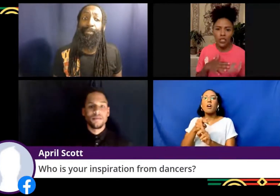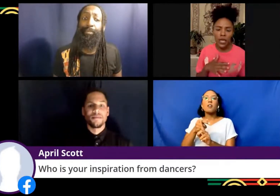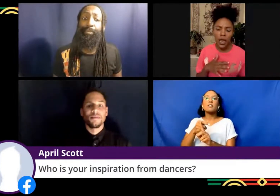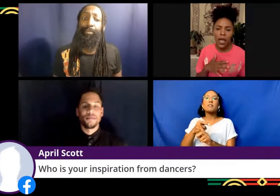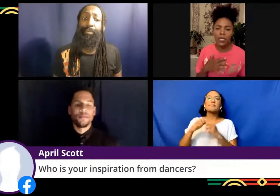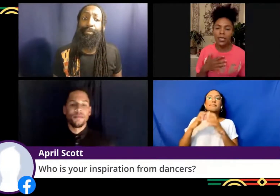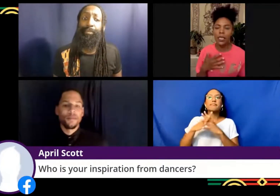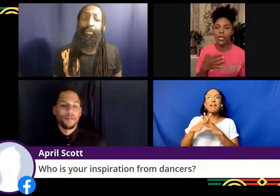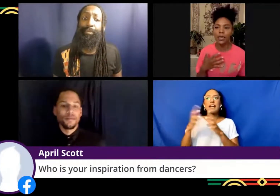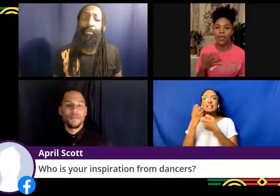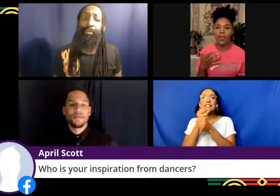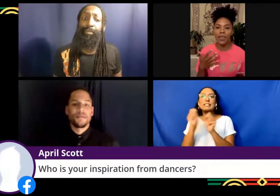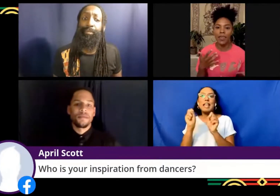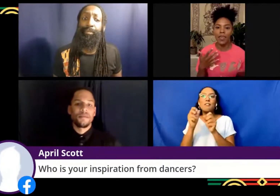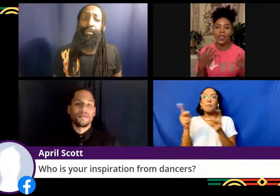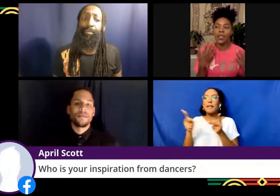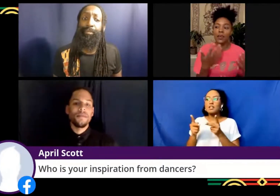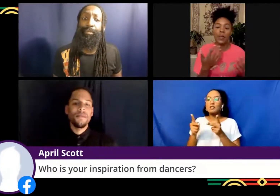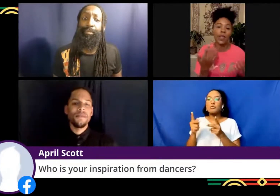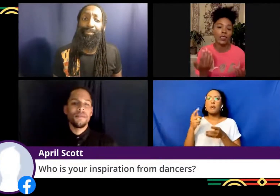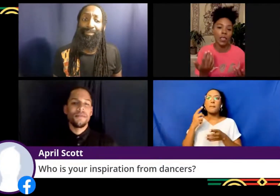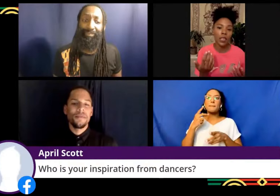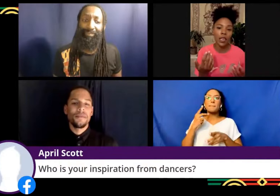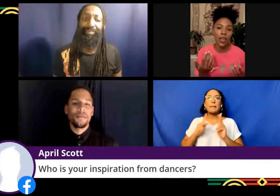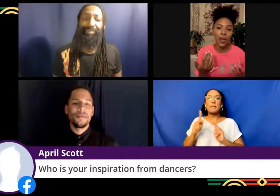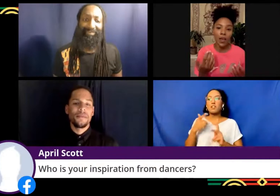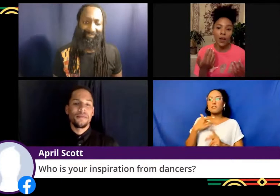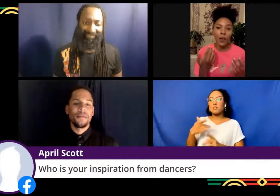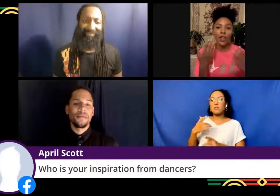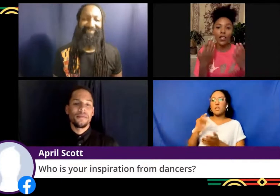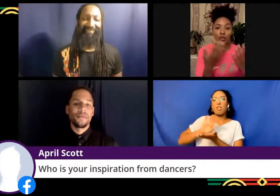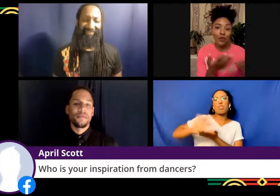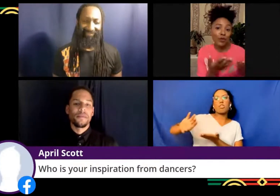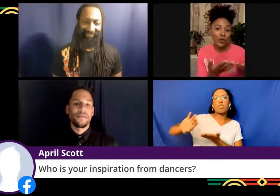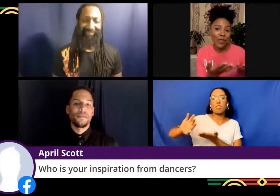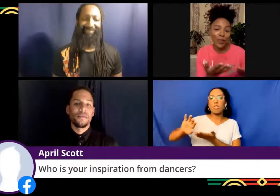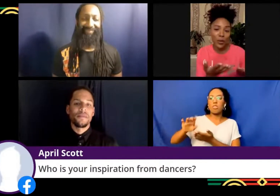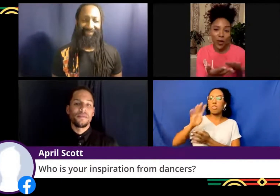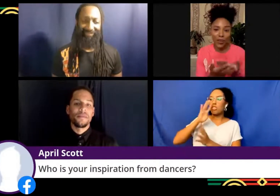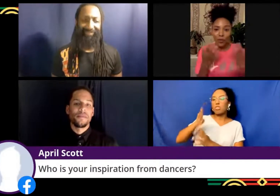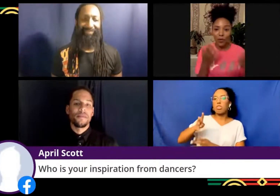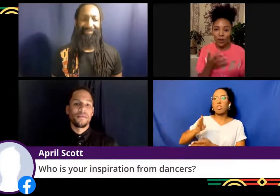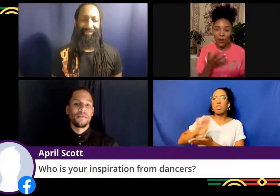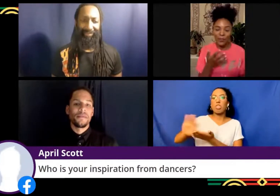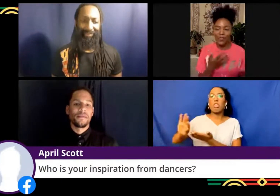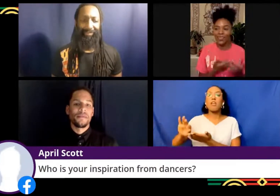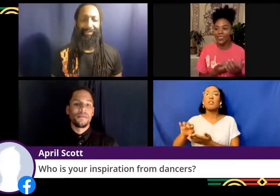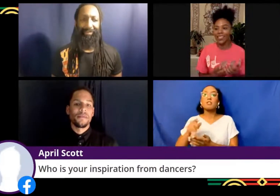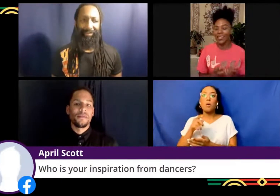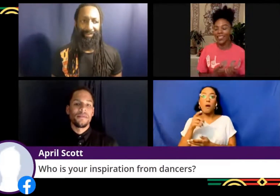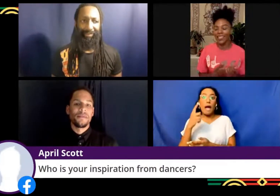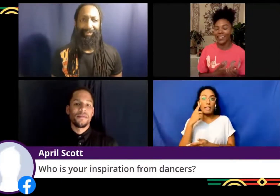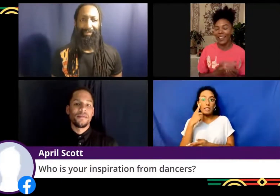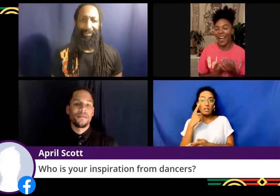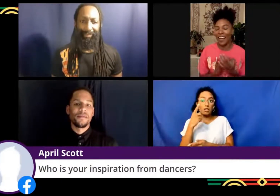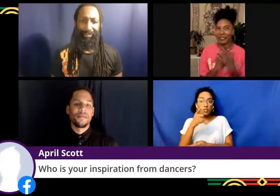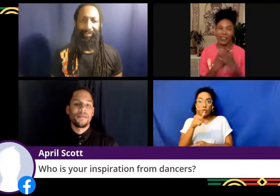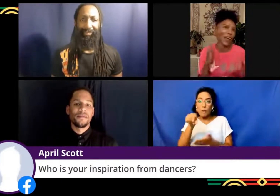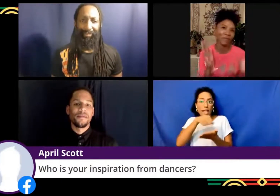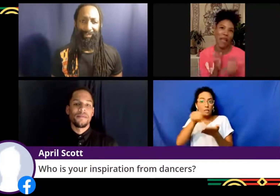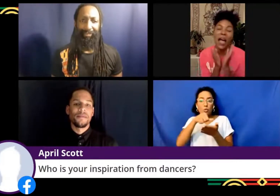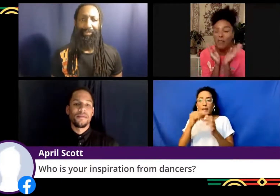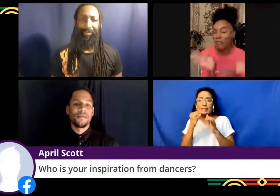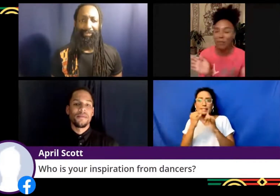are marginalized. And I think that is amazing what you do, Antoine, with your company. And